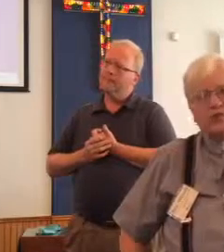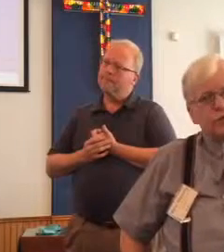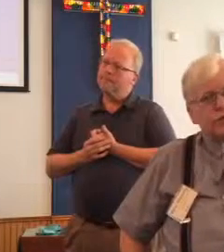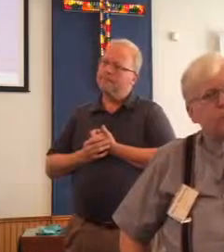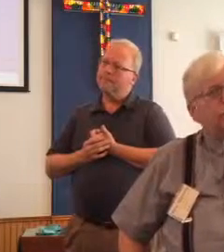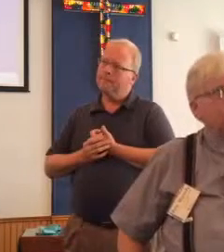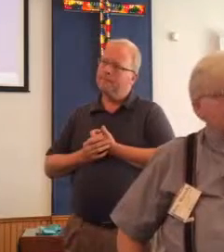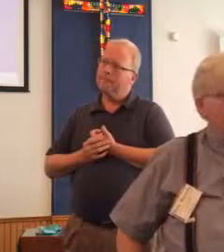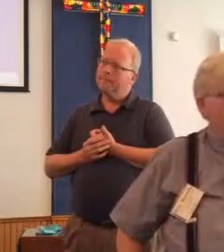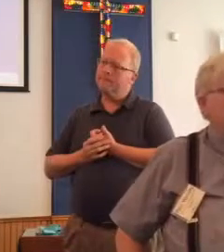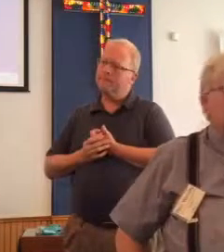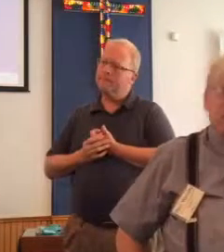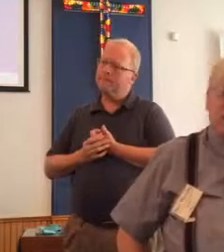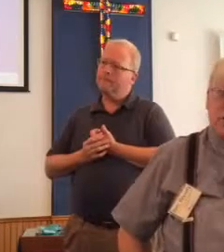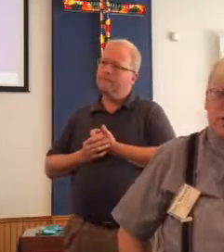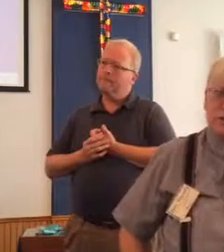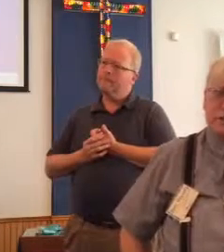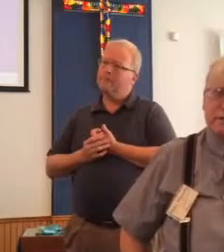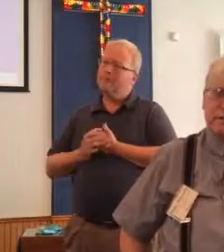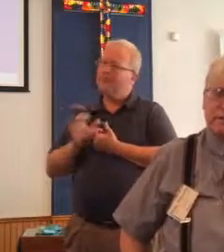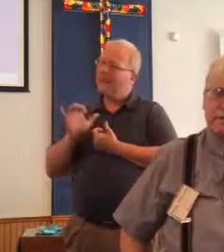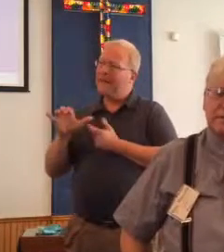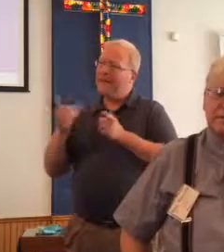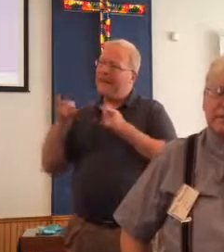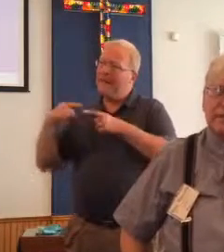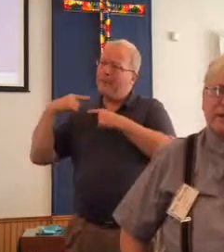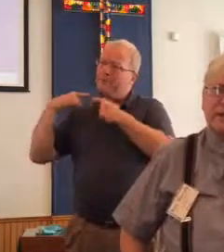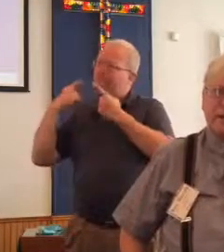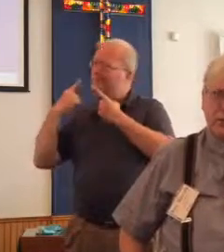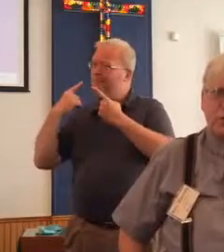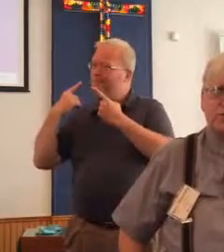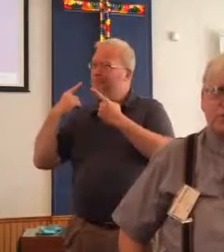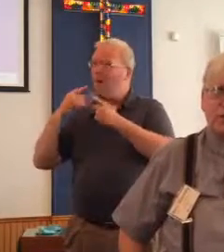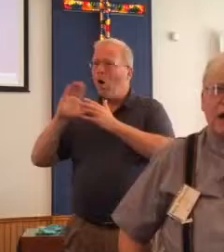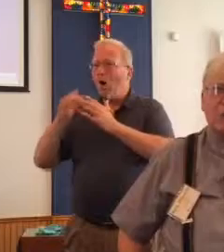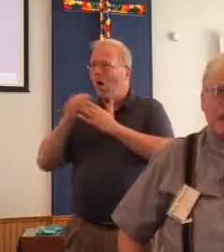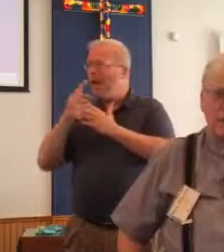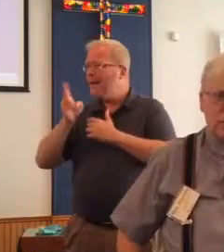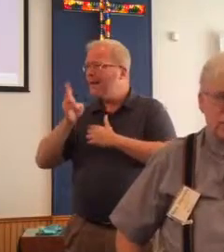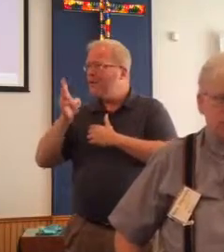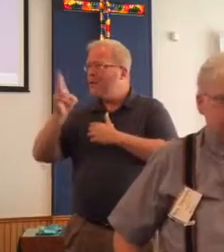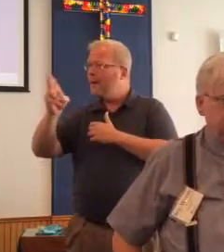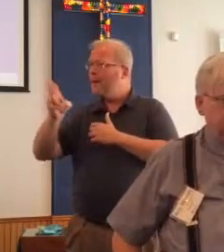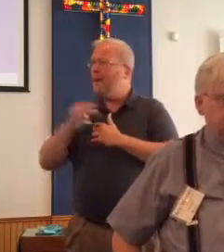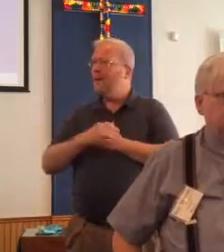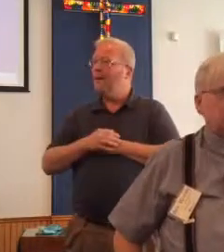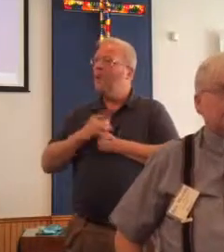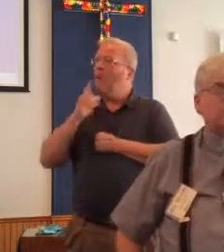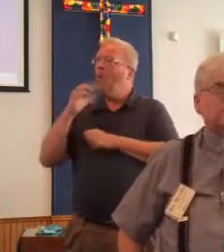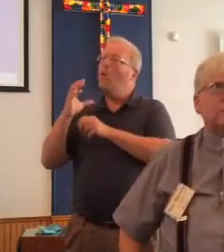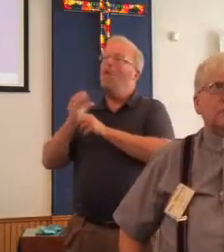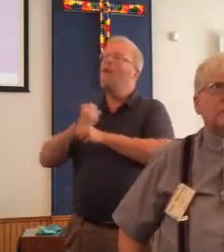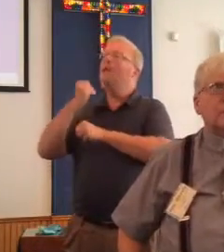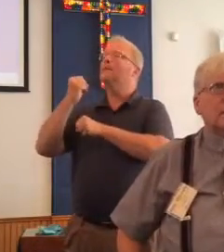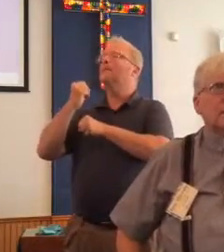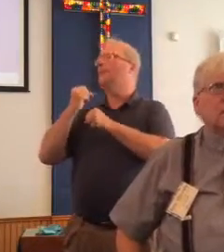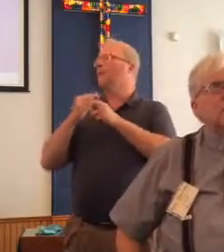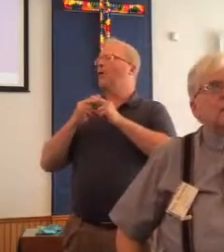And that's true throughout history. It's true throughout history.